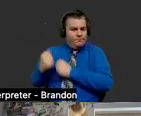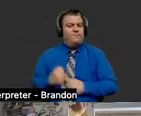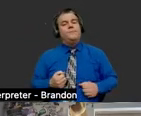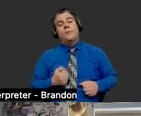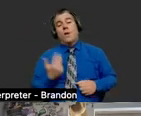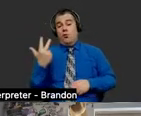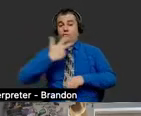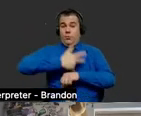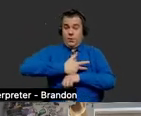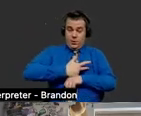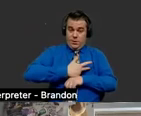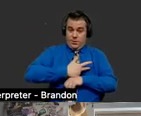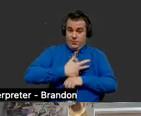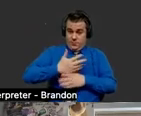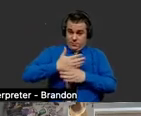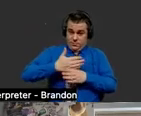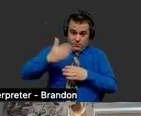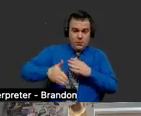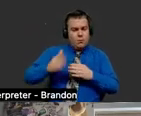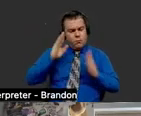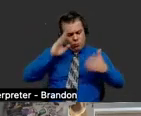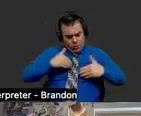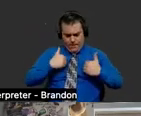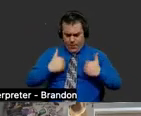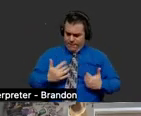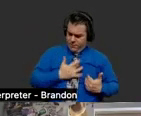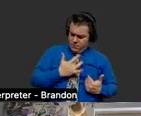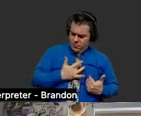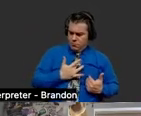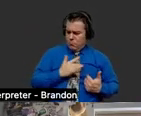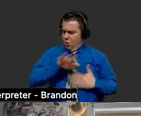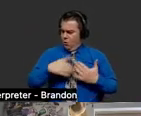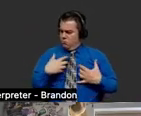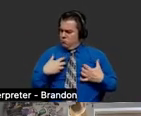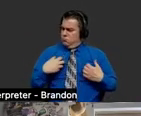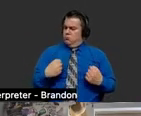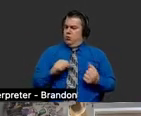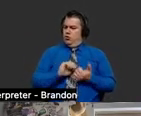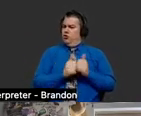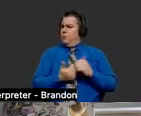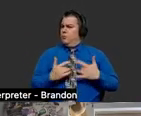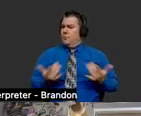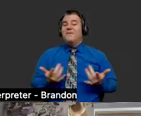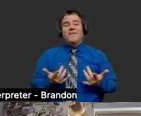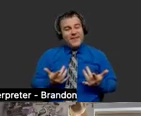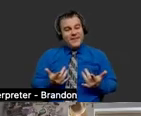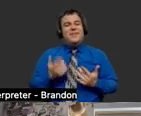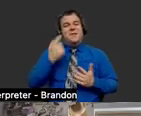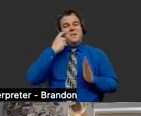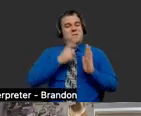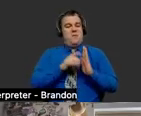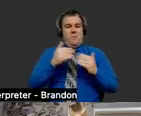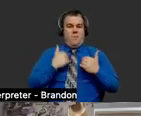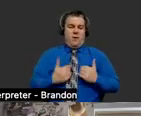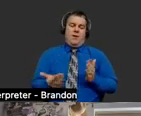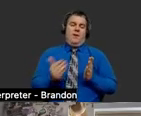days, pay attention to how your body is feeling and how your overall sense of well-being is changing. These are the signs that your body is starting to return to a